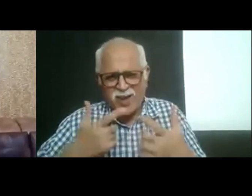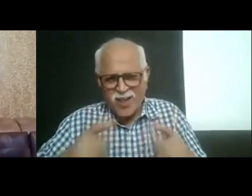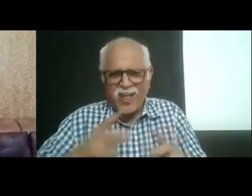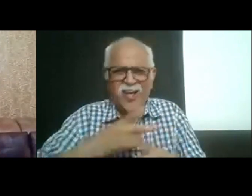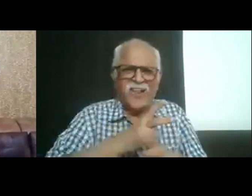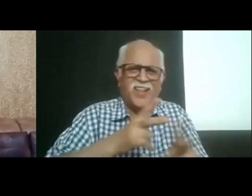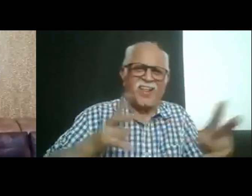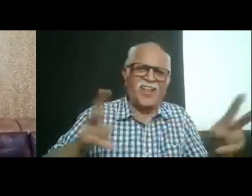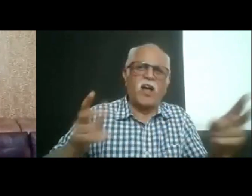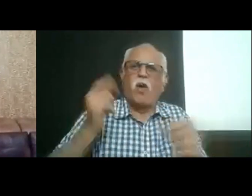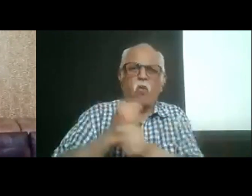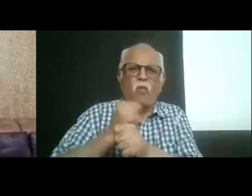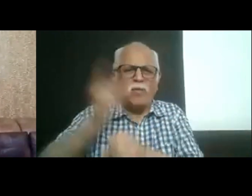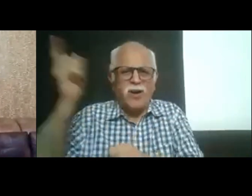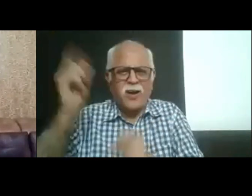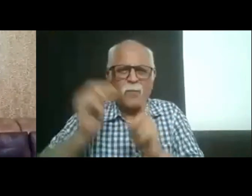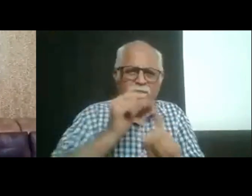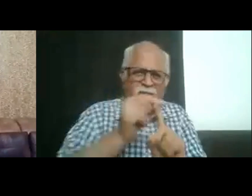they eat this kind of food,